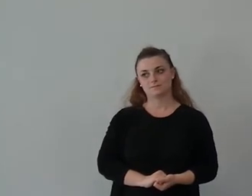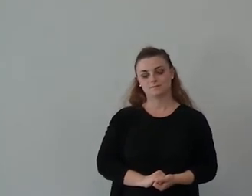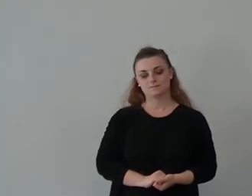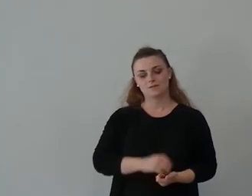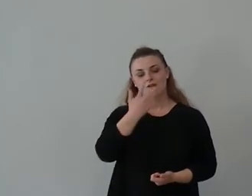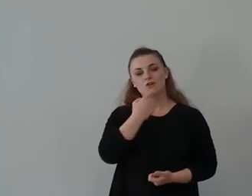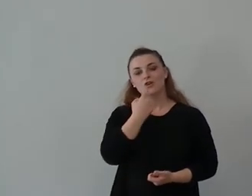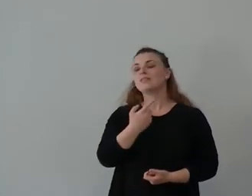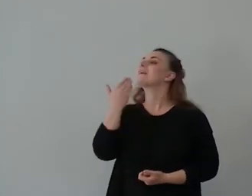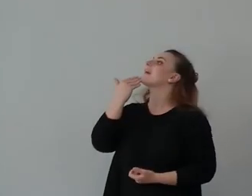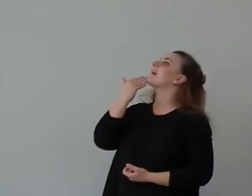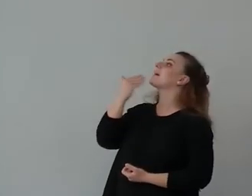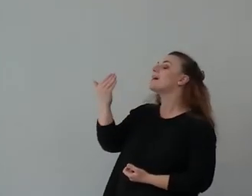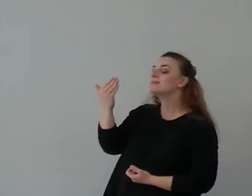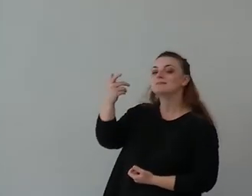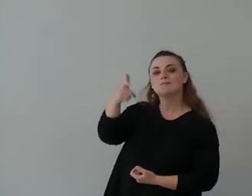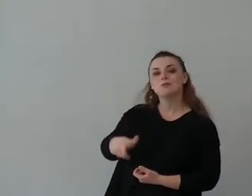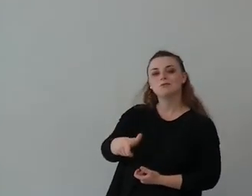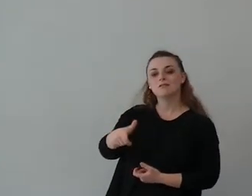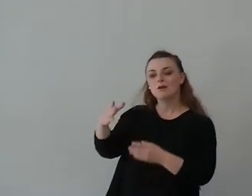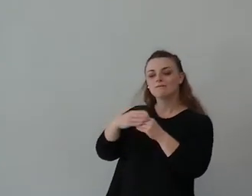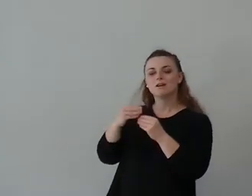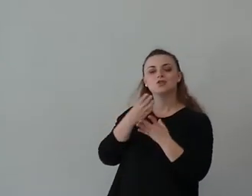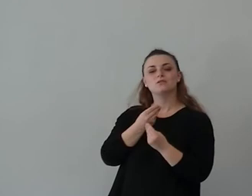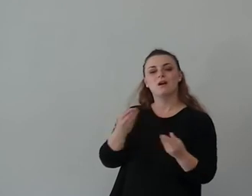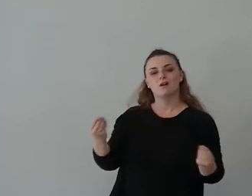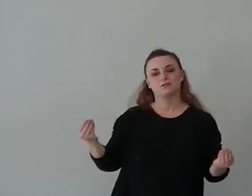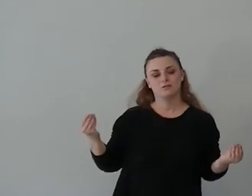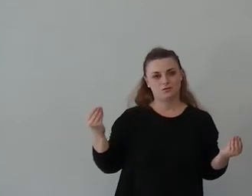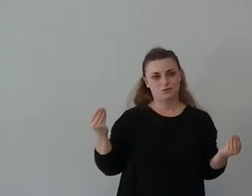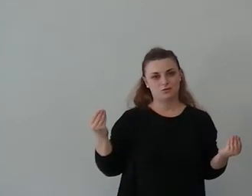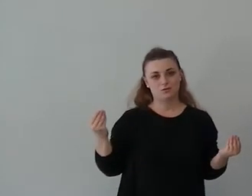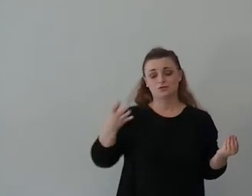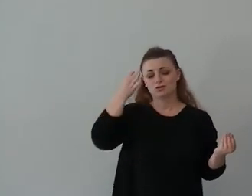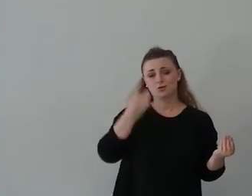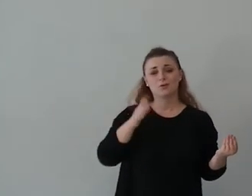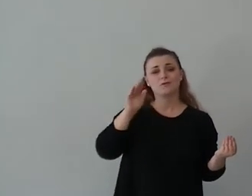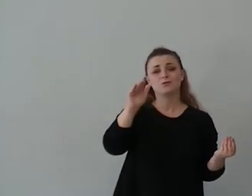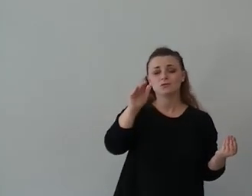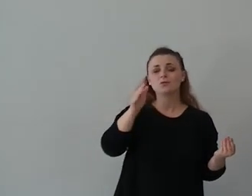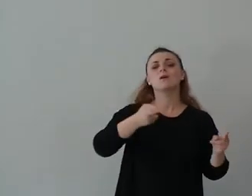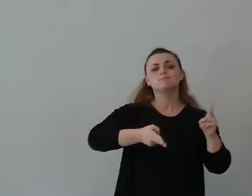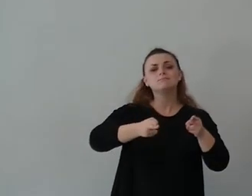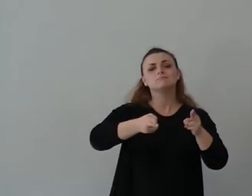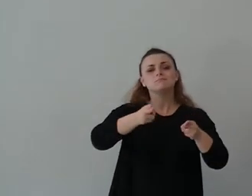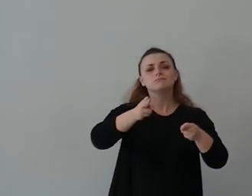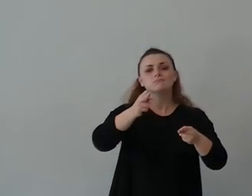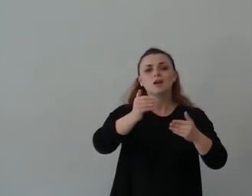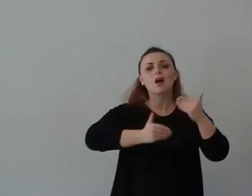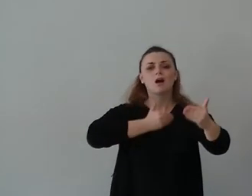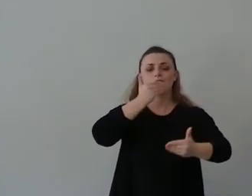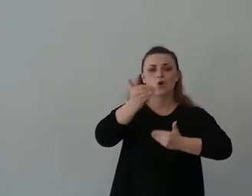per tutto quello che ha fatto e ringrazio Lui ancora di più per quello che Lui ancora farà. Now I'm going to ask that you please stand with